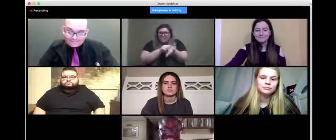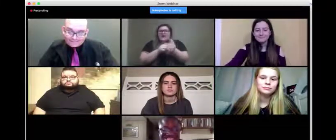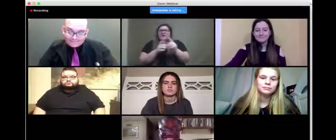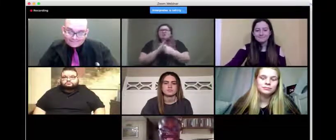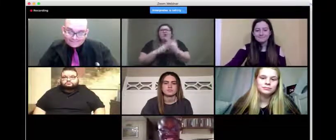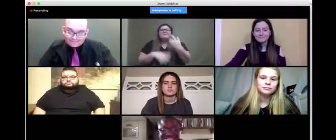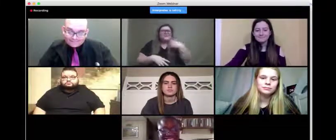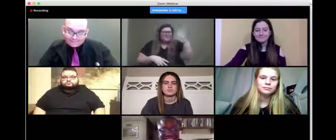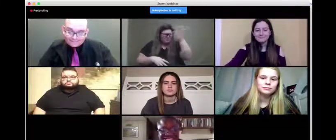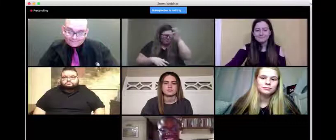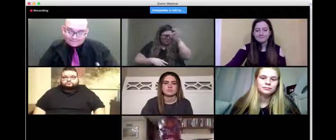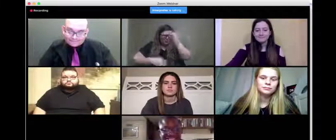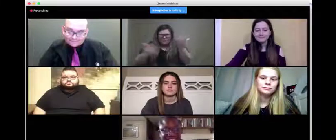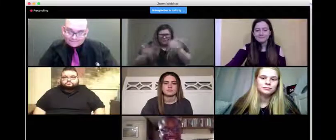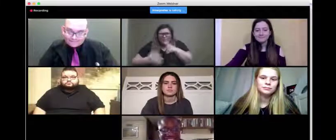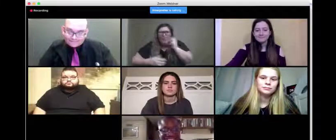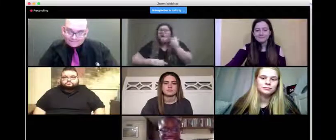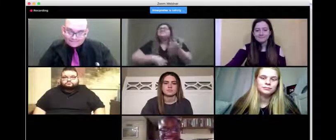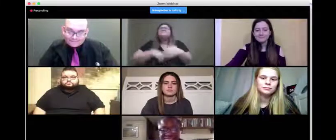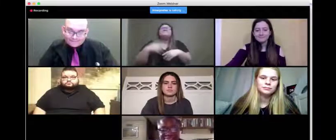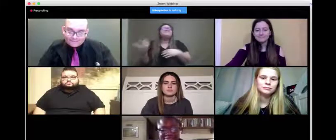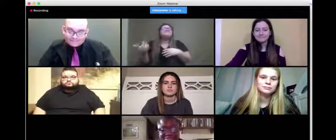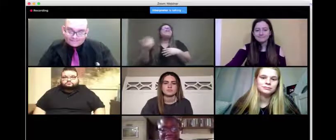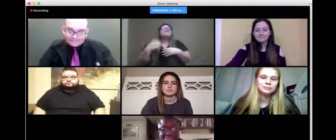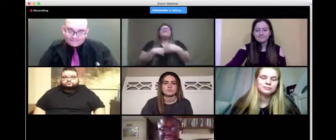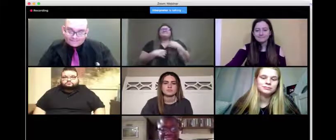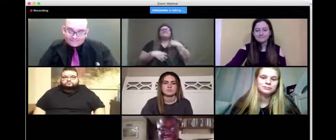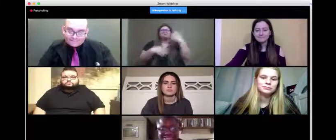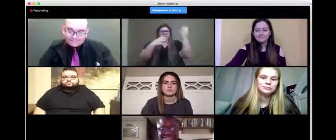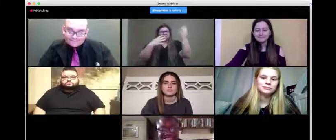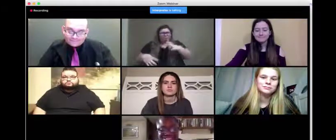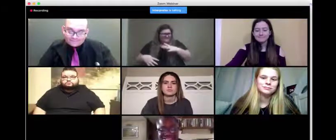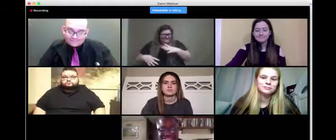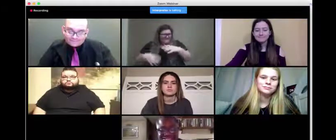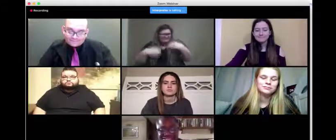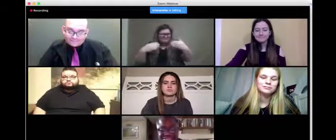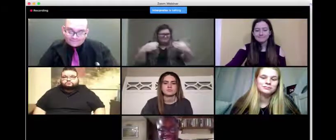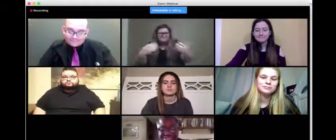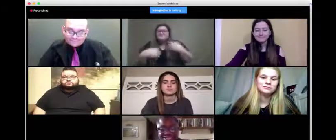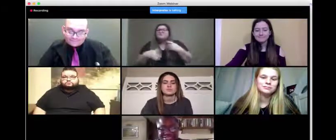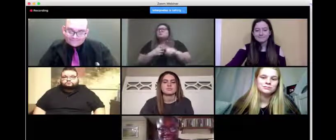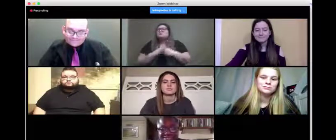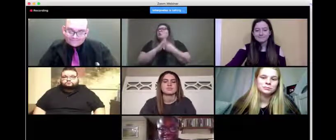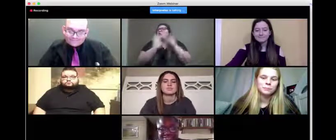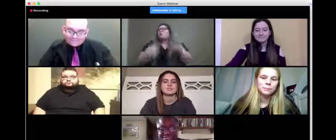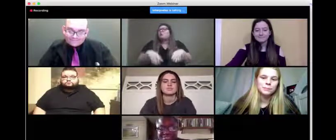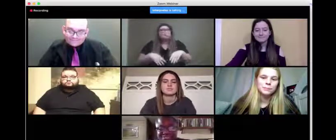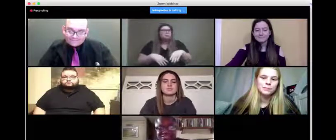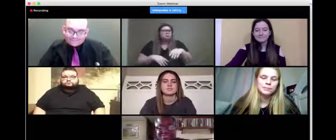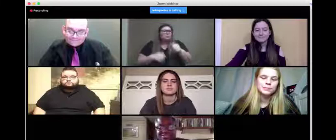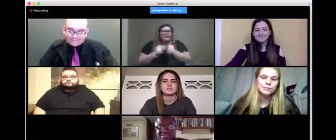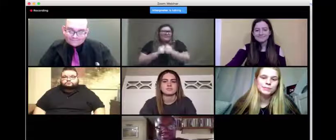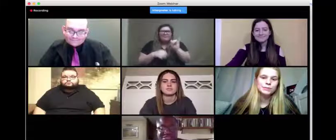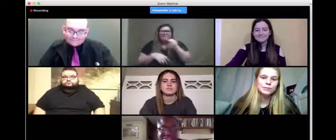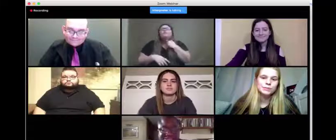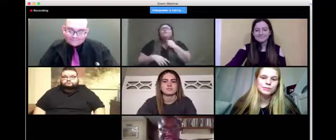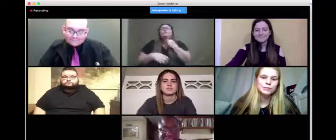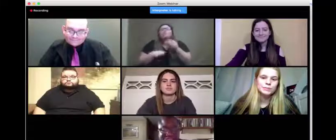was. So I went ahead and downloaded it and I started it, and, with voiceovers and doing signing. And then